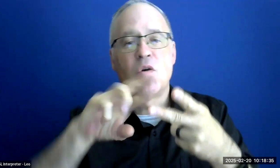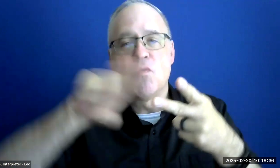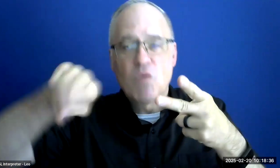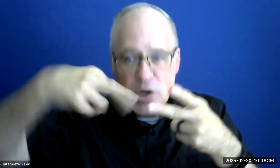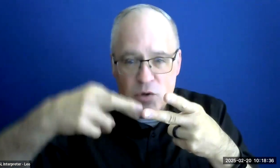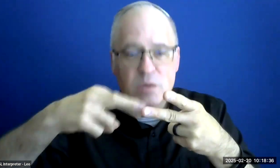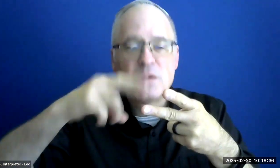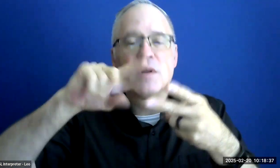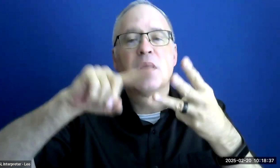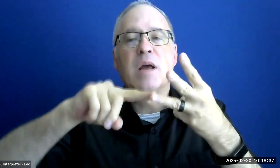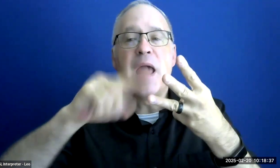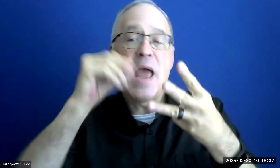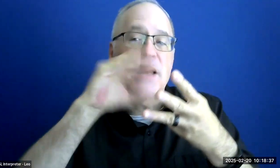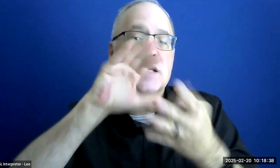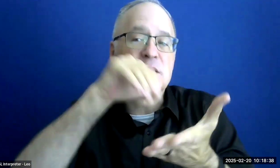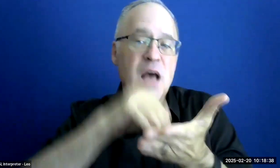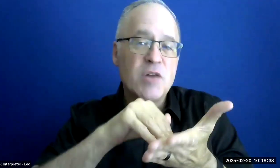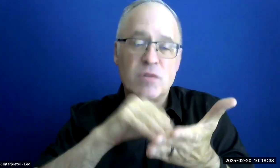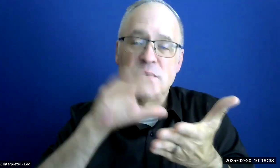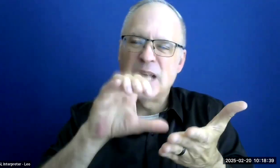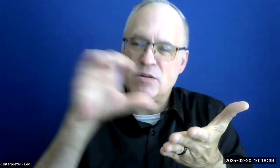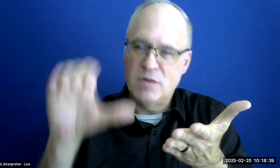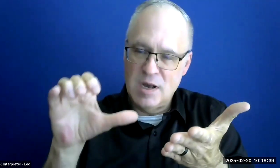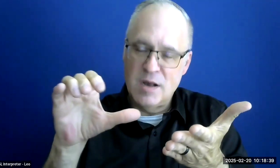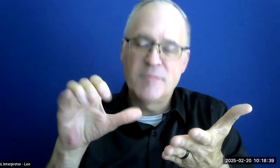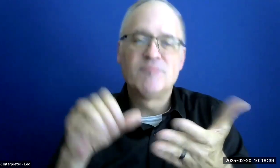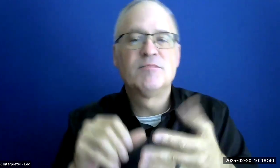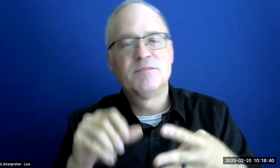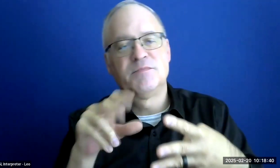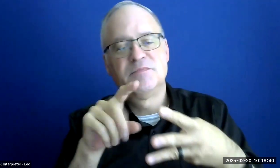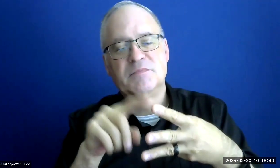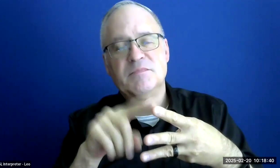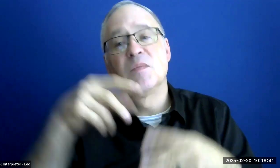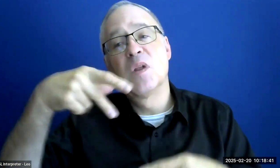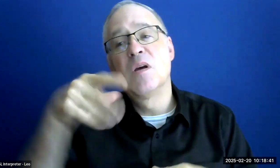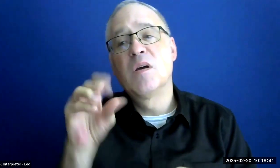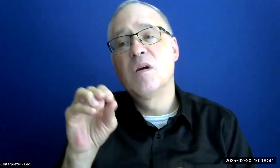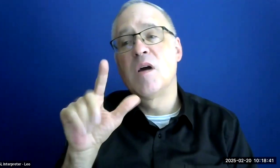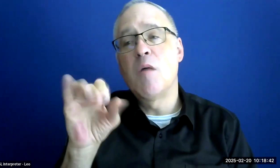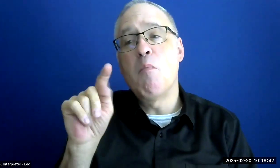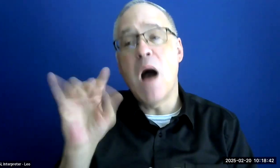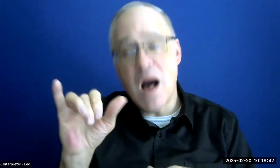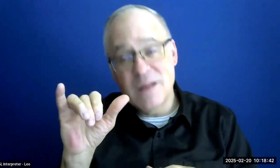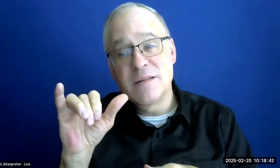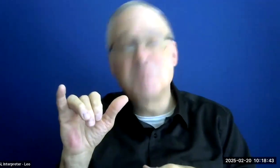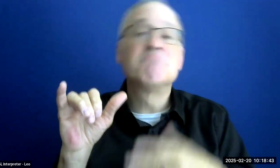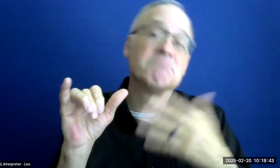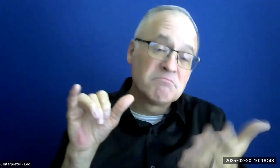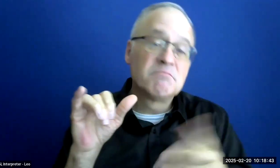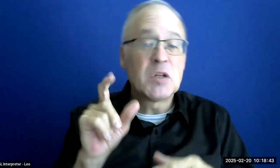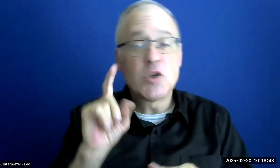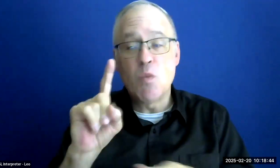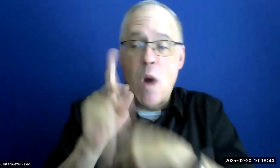whole. What decisions are made on what level is a question of polity. There already is one form